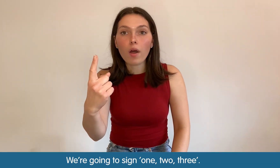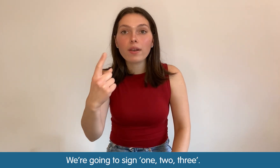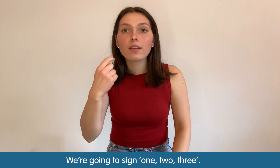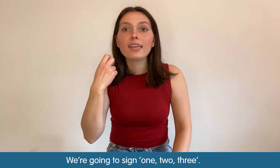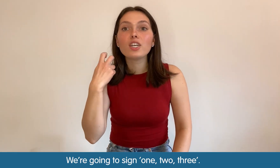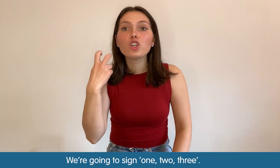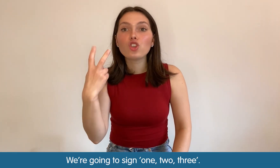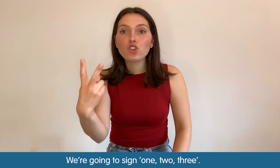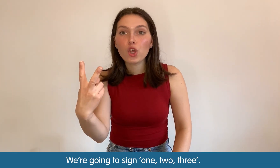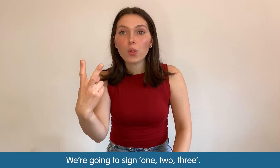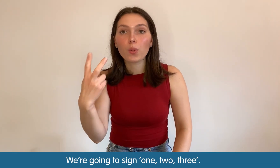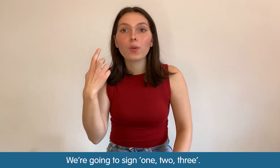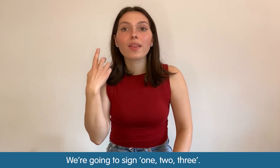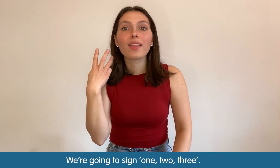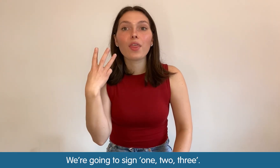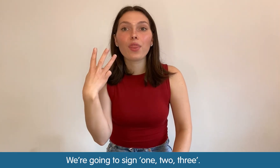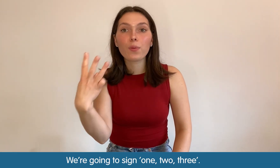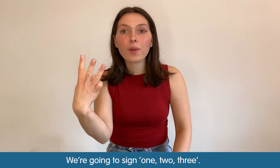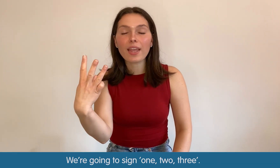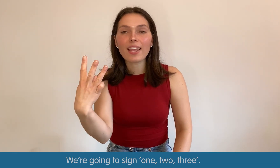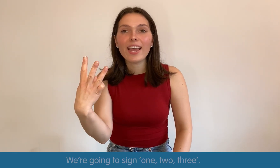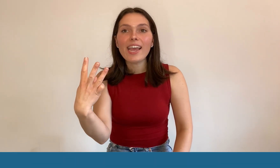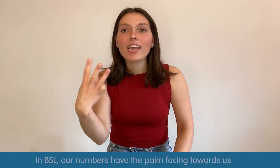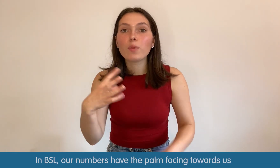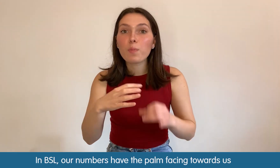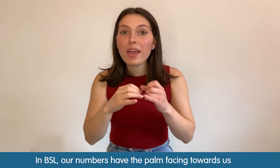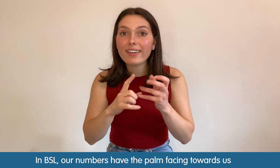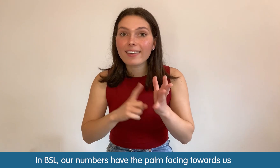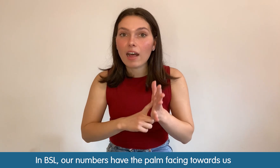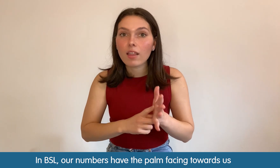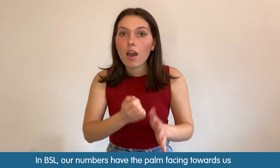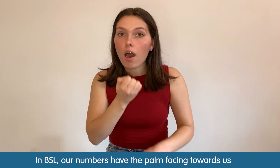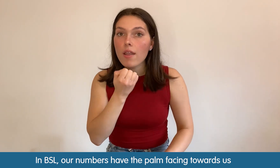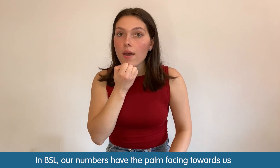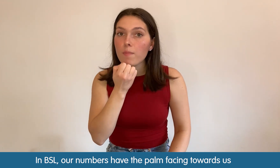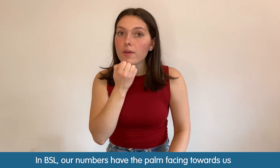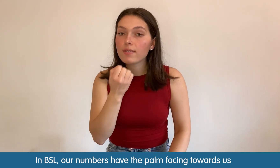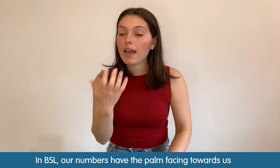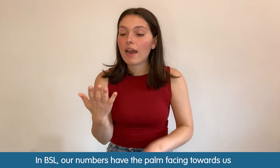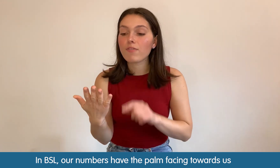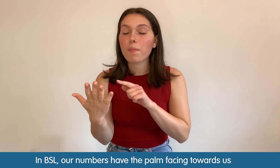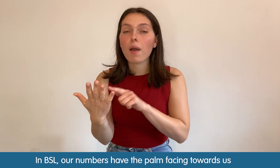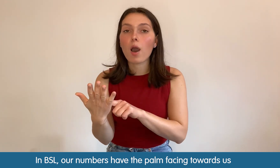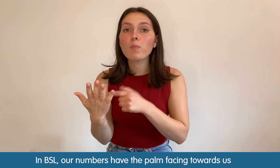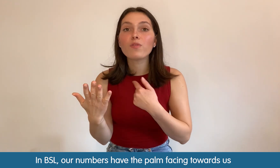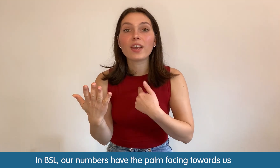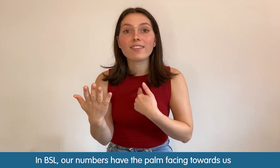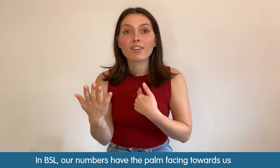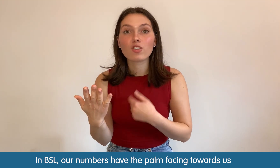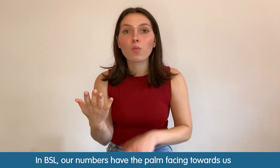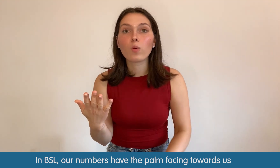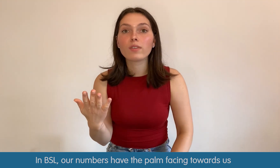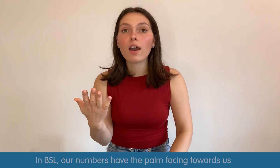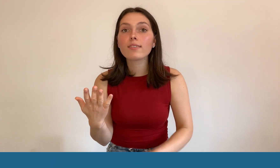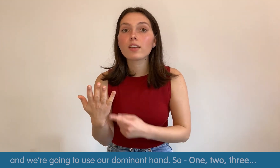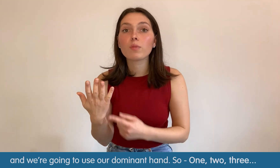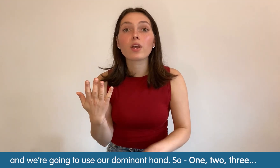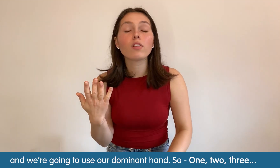1, 2, 3. In BSL, our numbers have the palm facing towards us and we're going to use